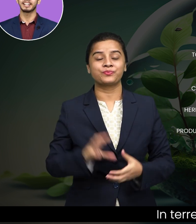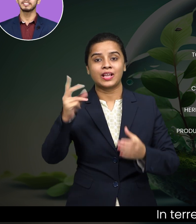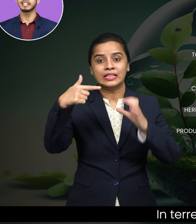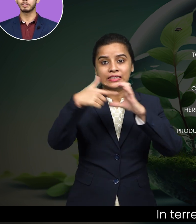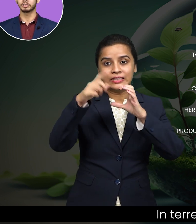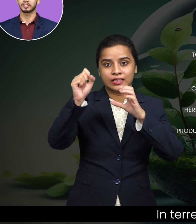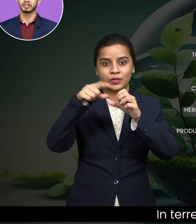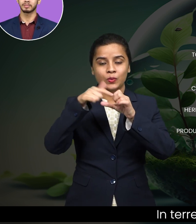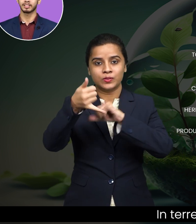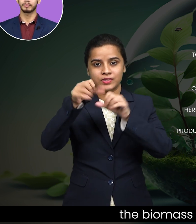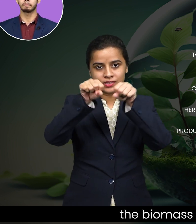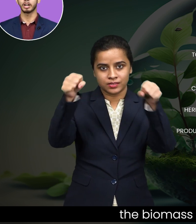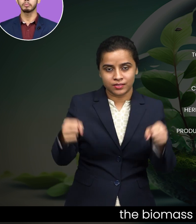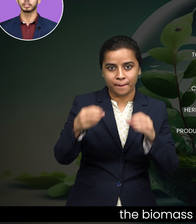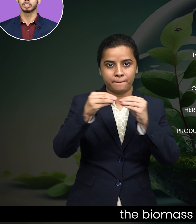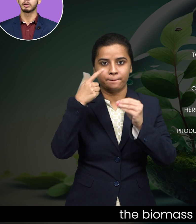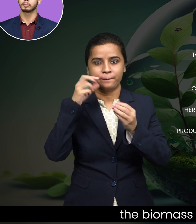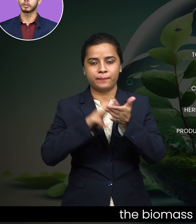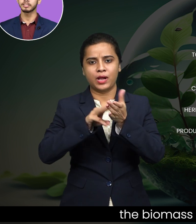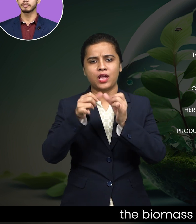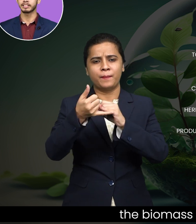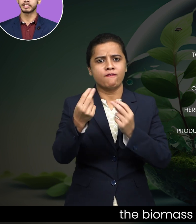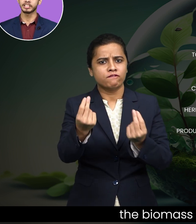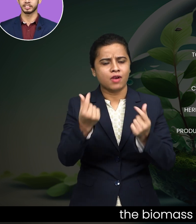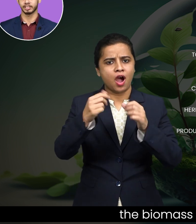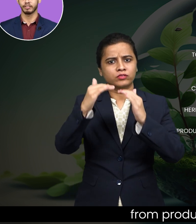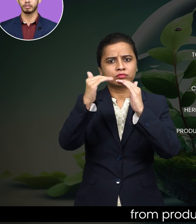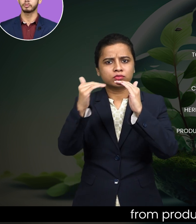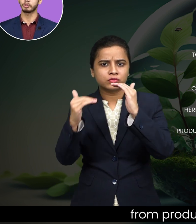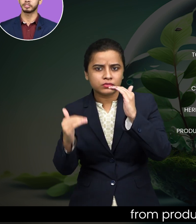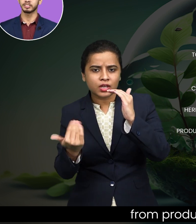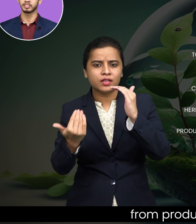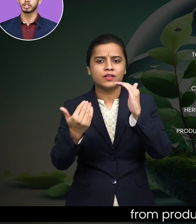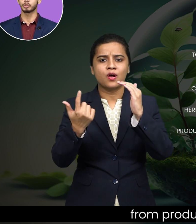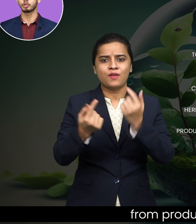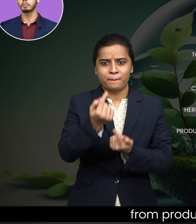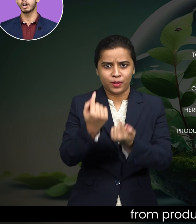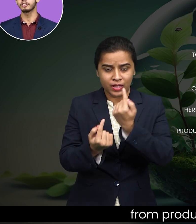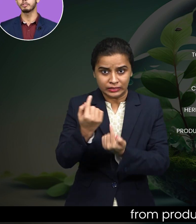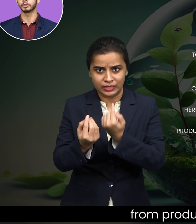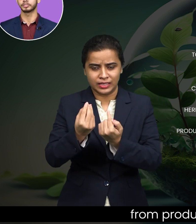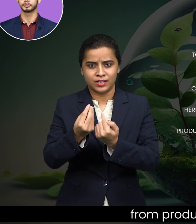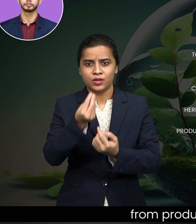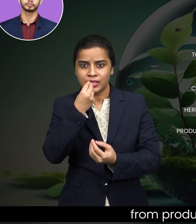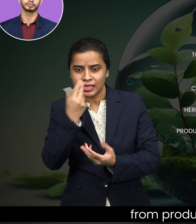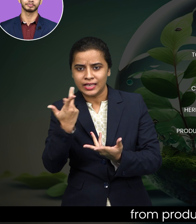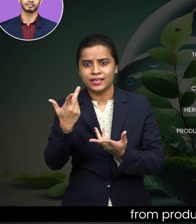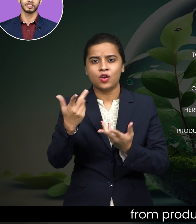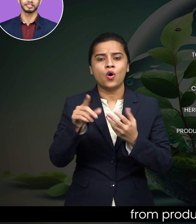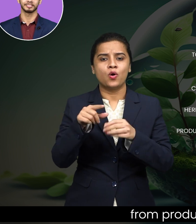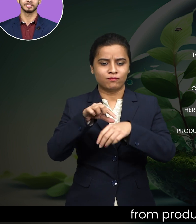In terrestrial ecosystems, the biomass progressively decreases from producers to top carnivores.